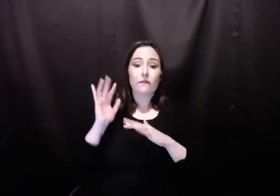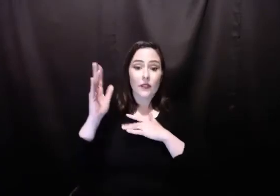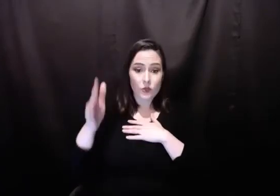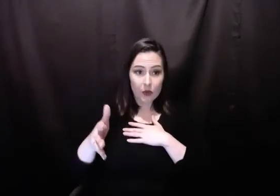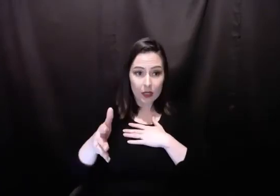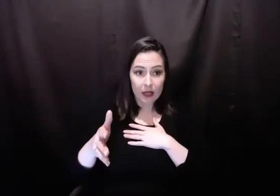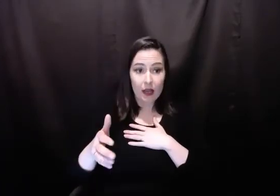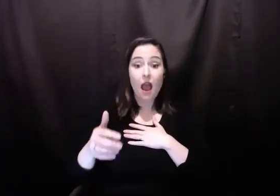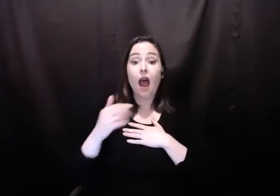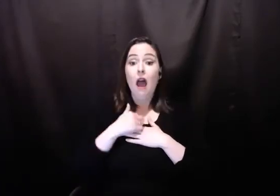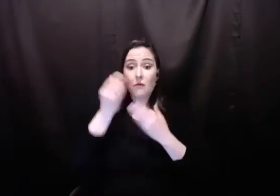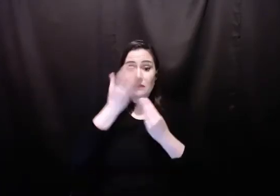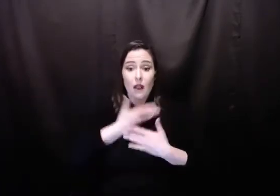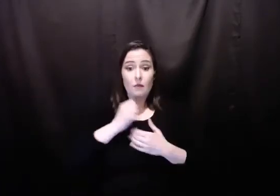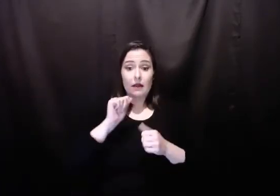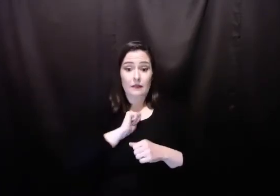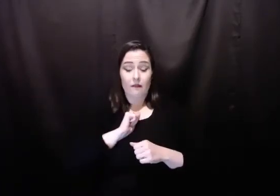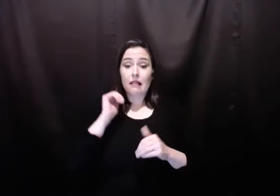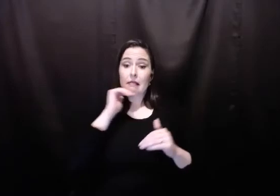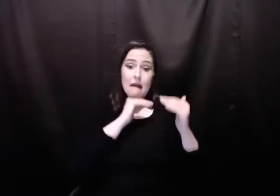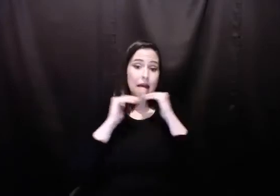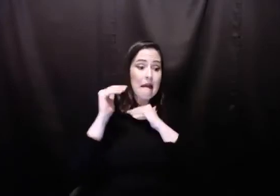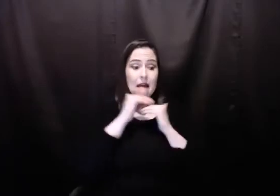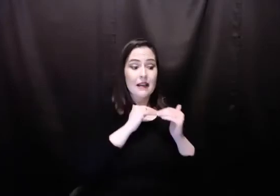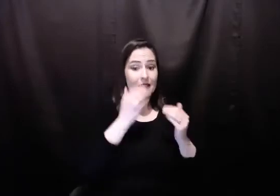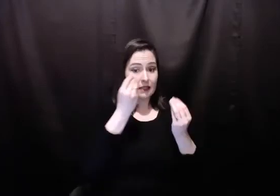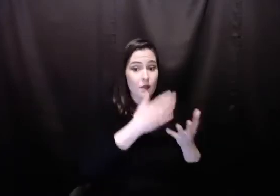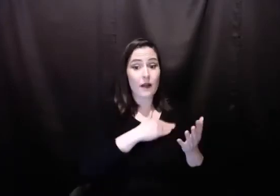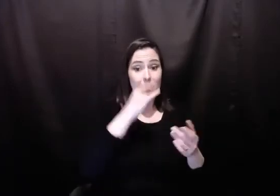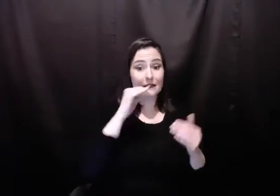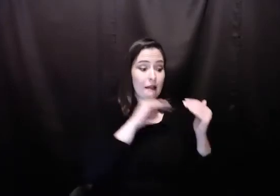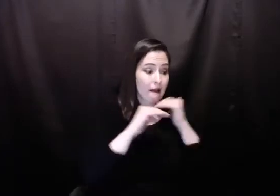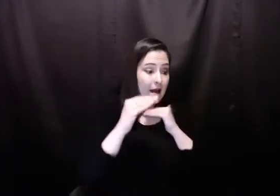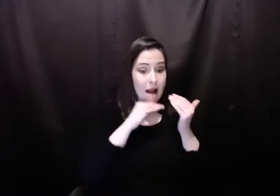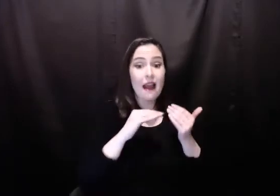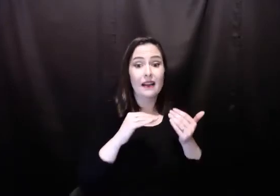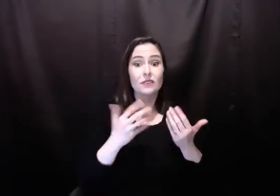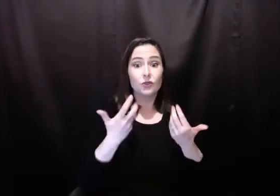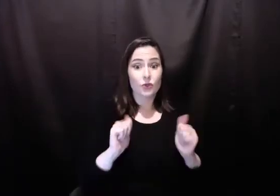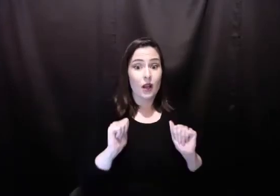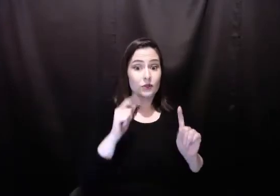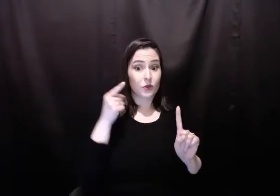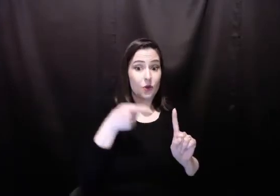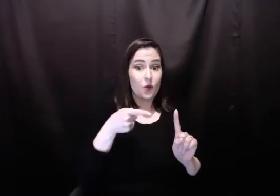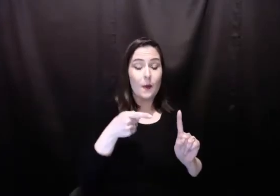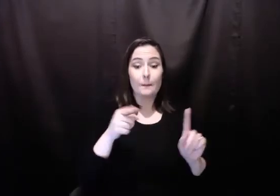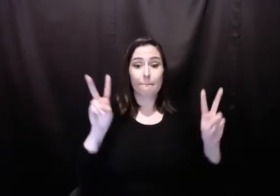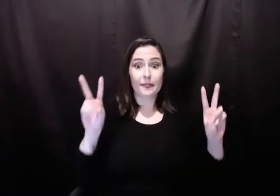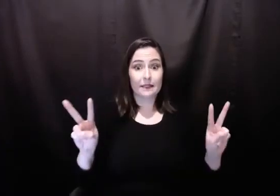only goal was temporary sanity. I mean, that's just what we're all asked to look at. And I think